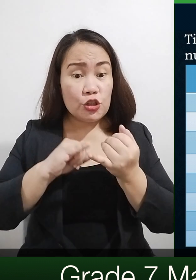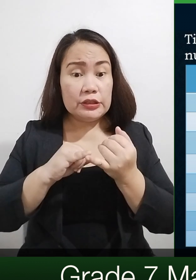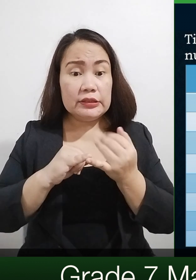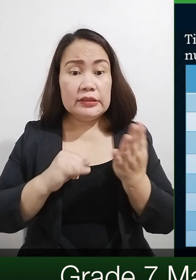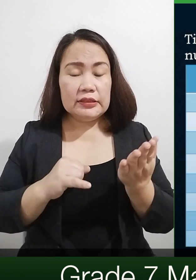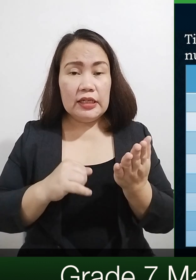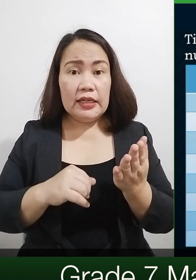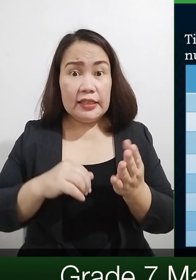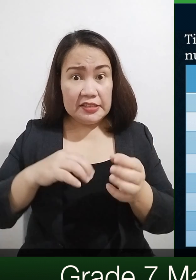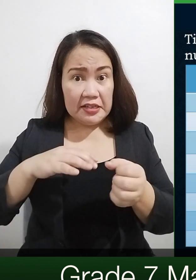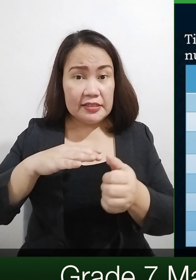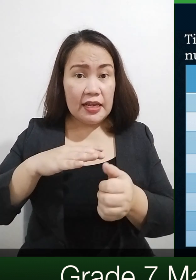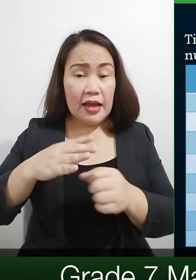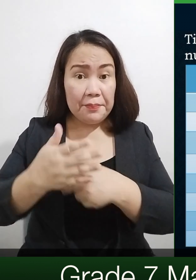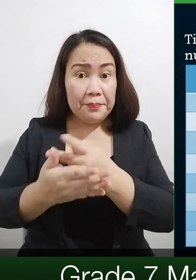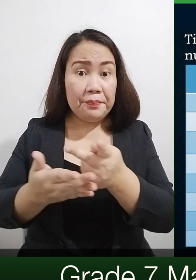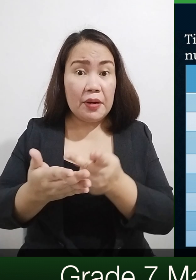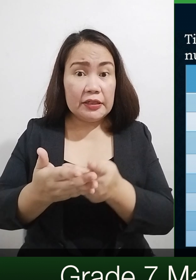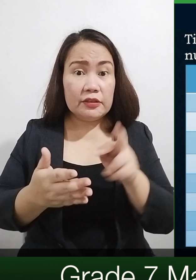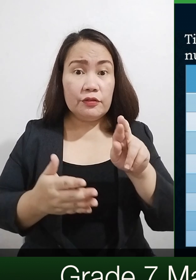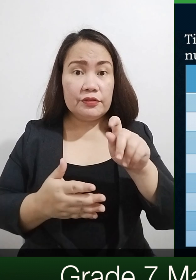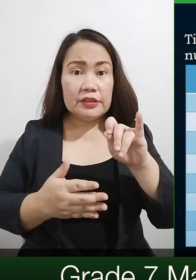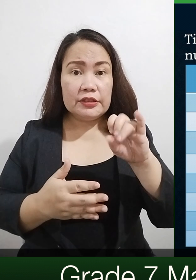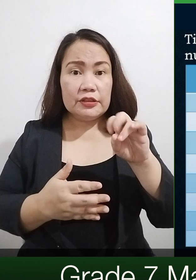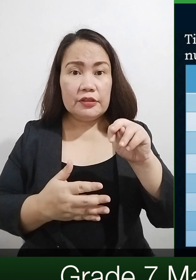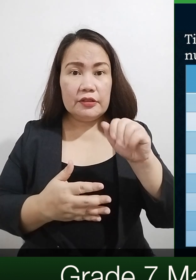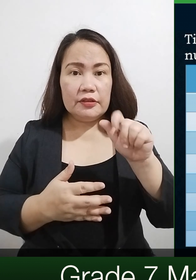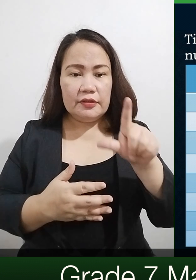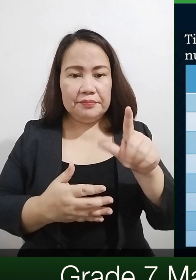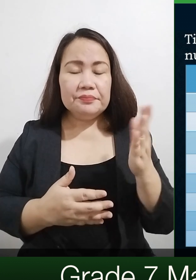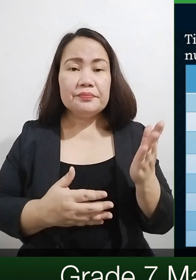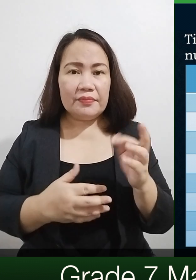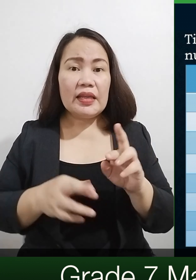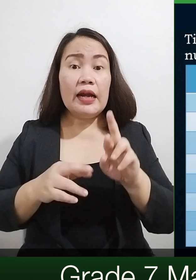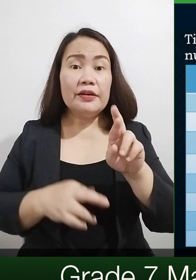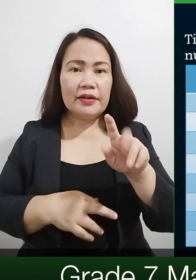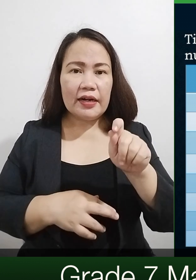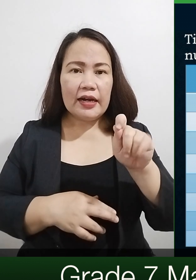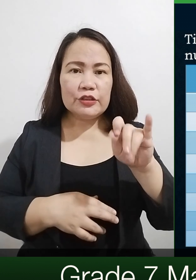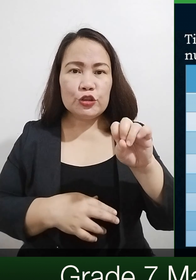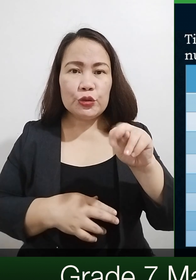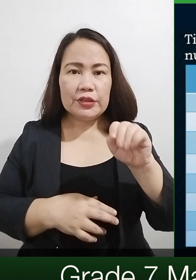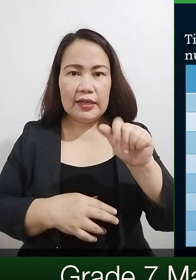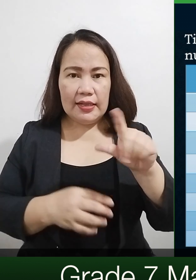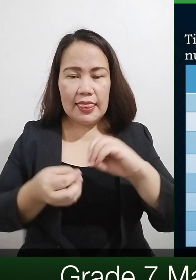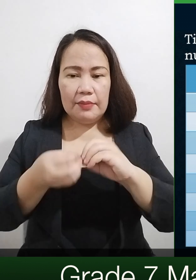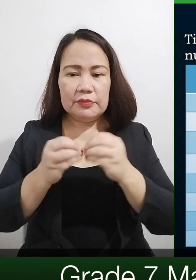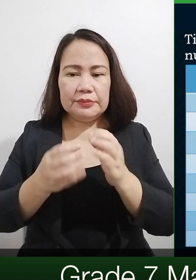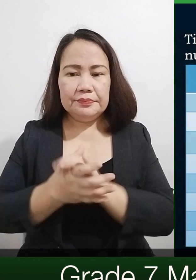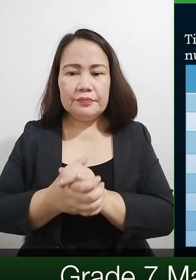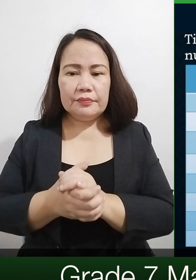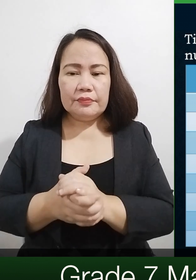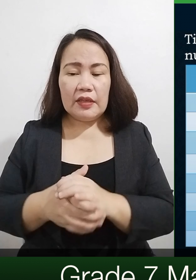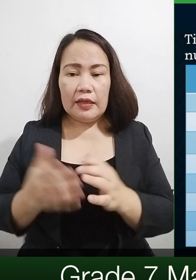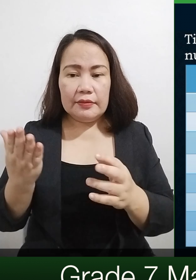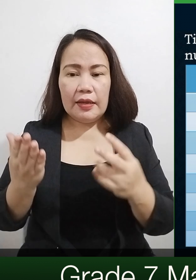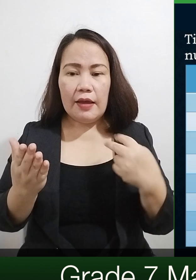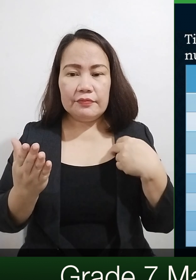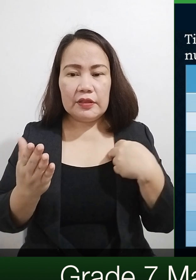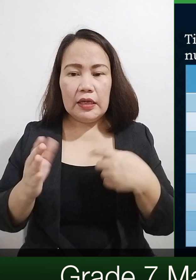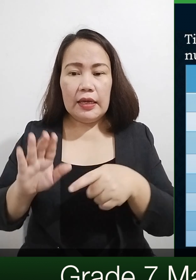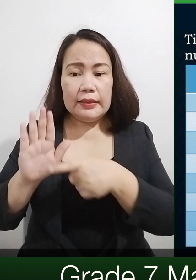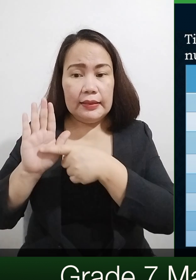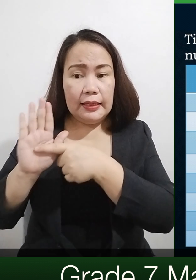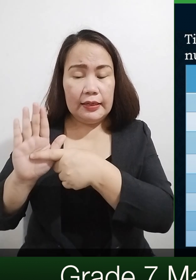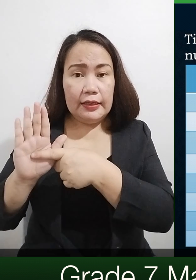is a subset of rational numbers, so therefore, 0 is also a rational number. Next, I have negative